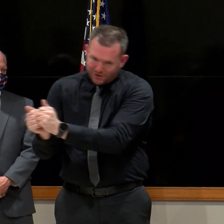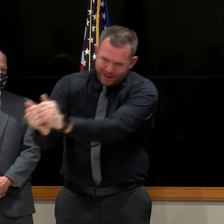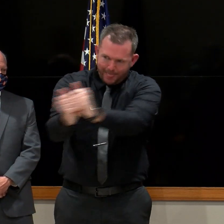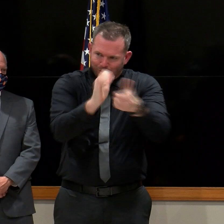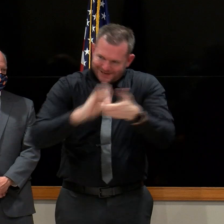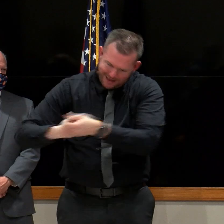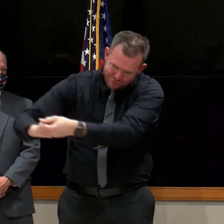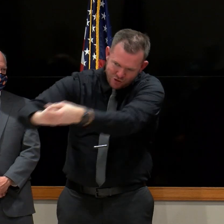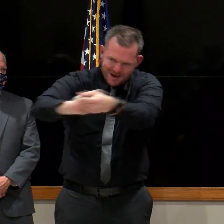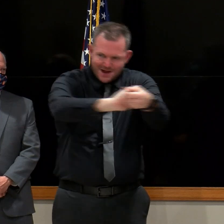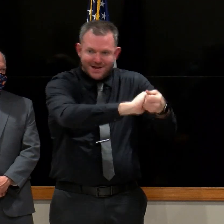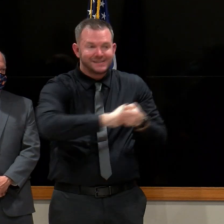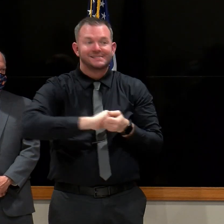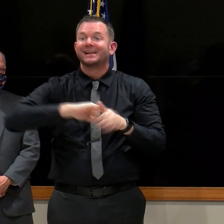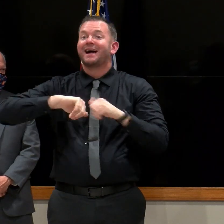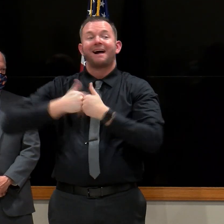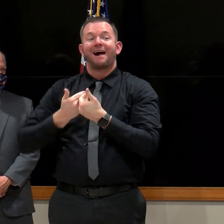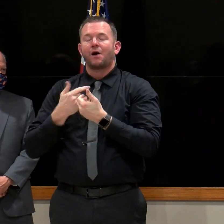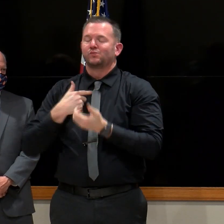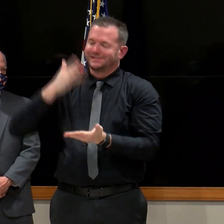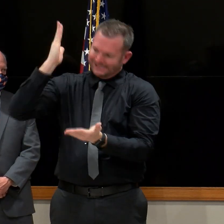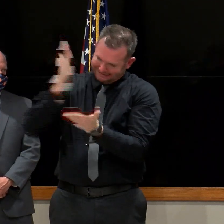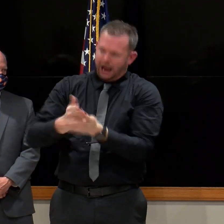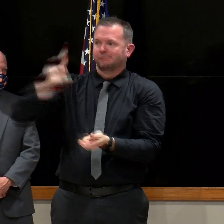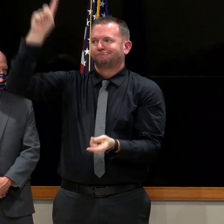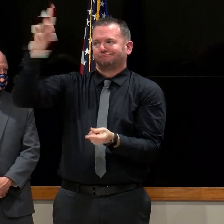of COVID-19 in our community. So thank you.